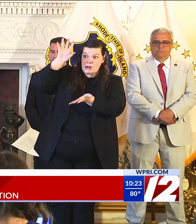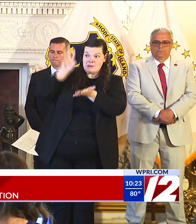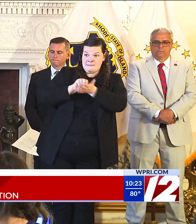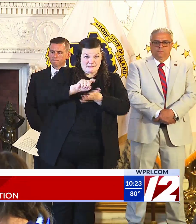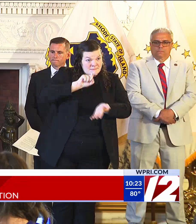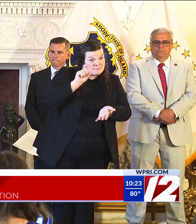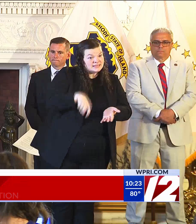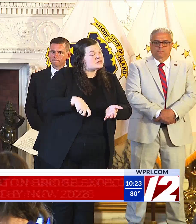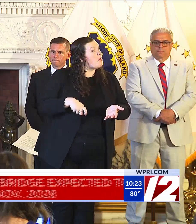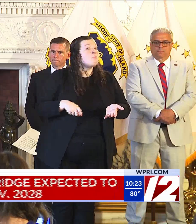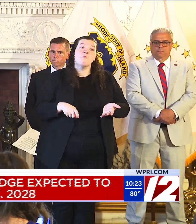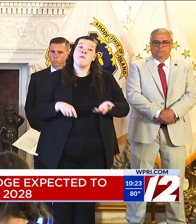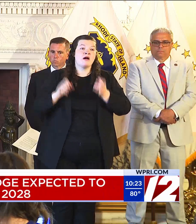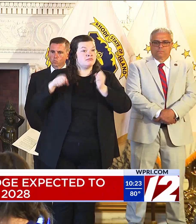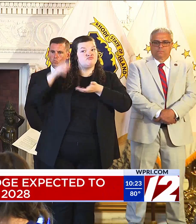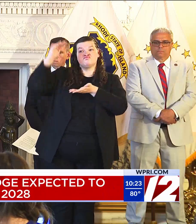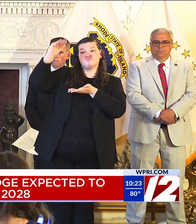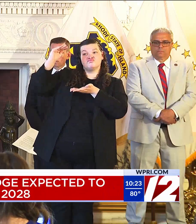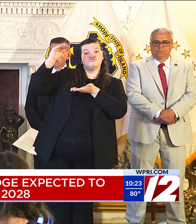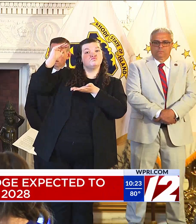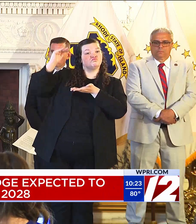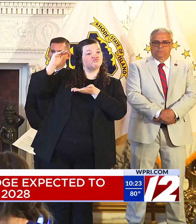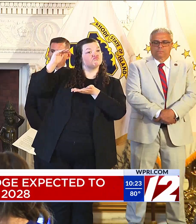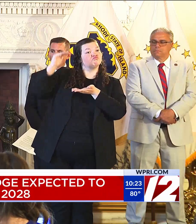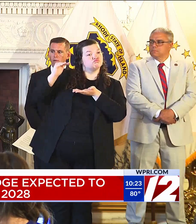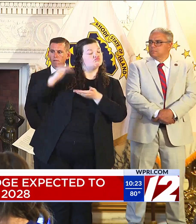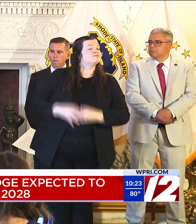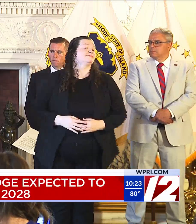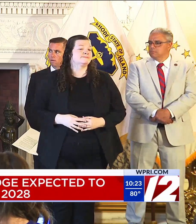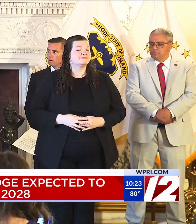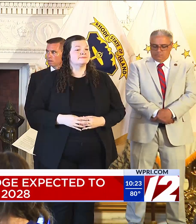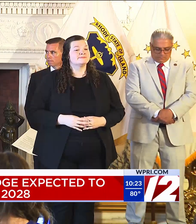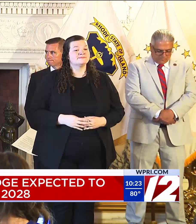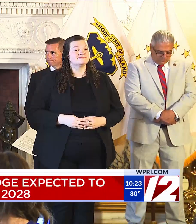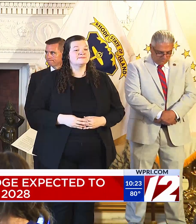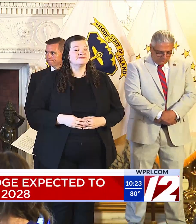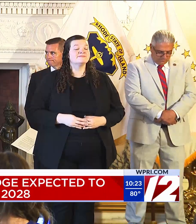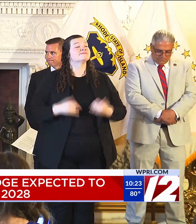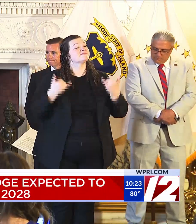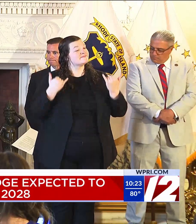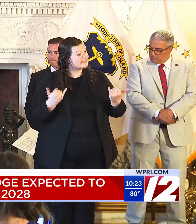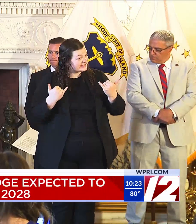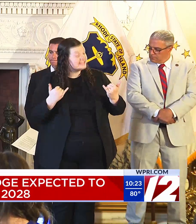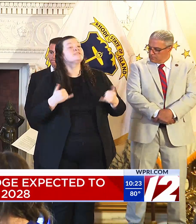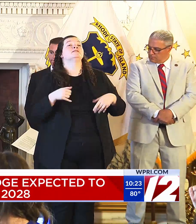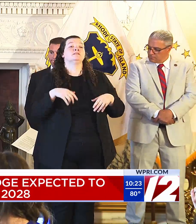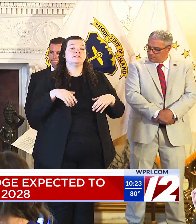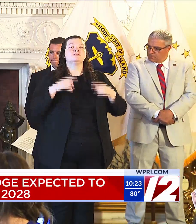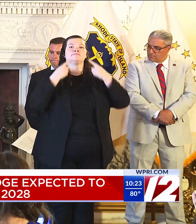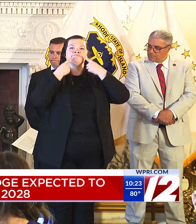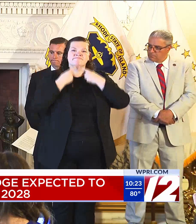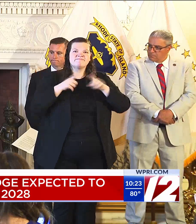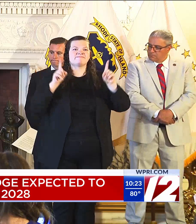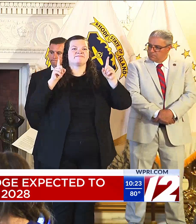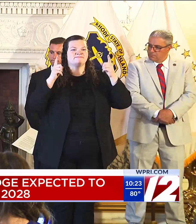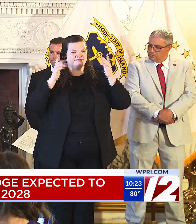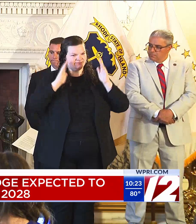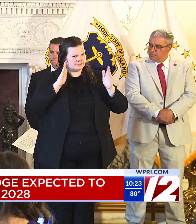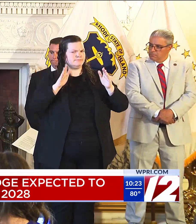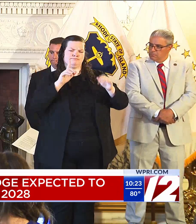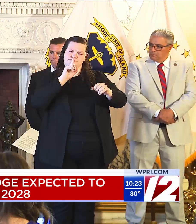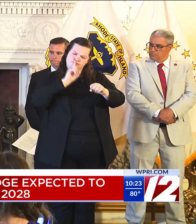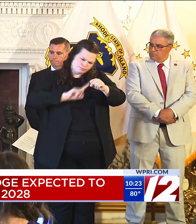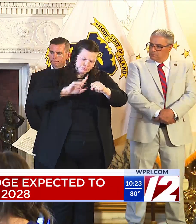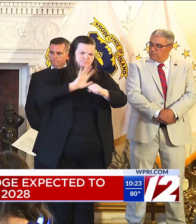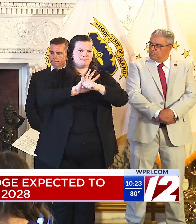Just like today's announcement, we remain committed to be on schedule as we've